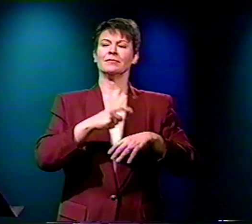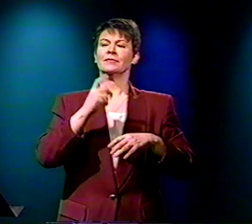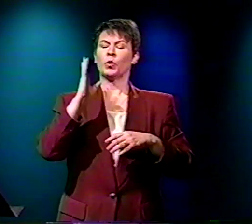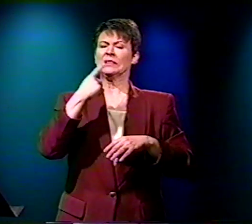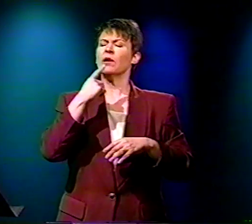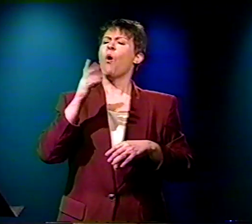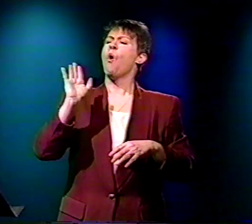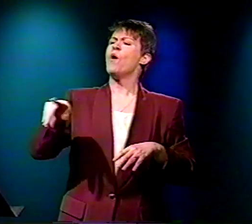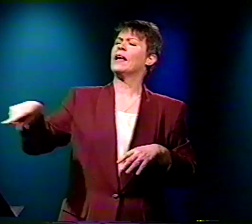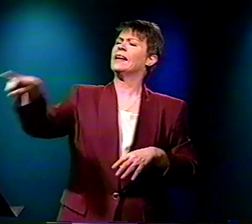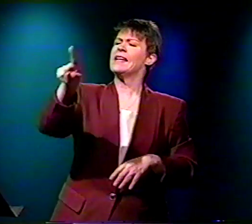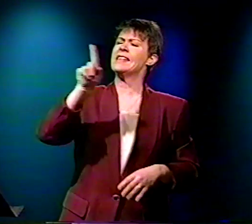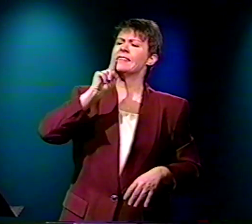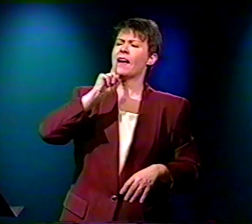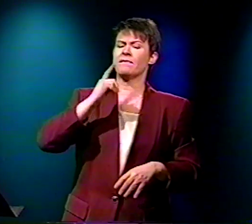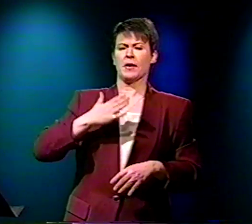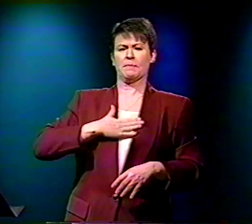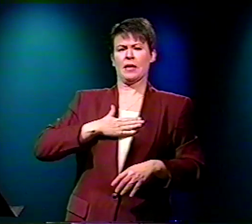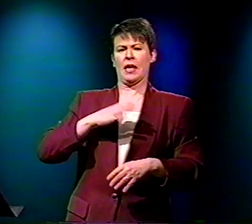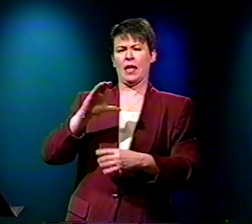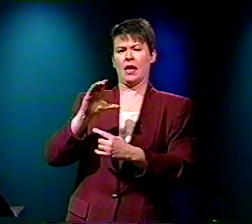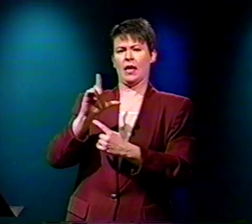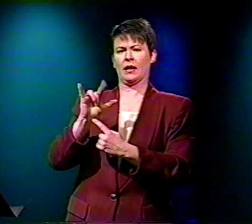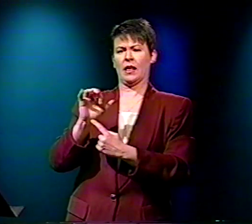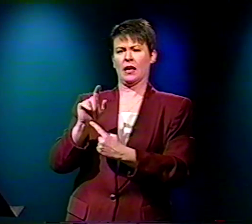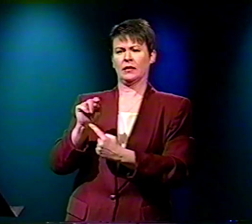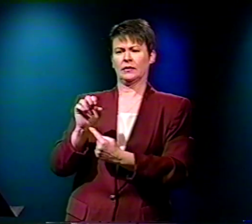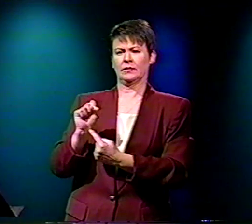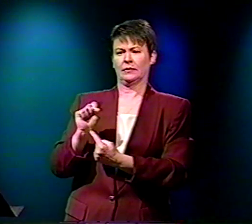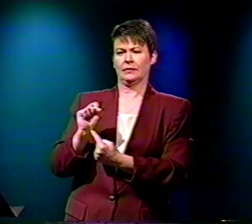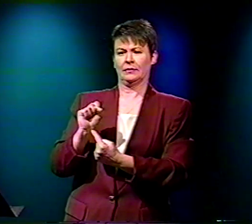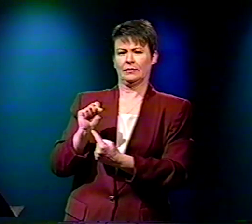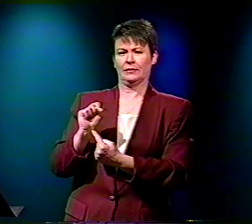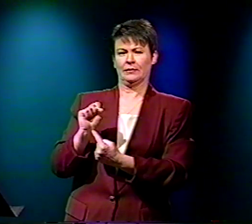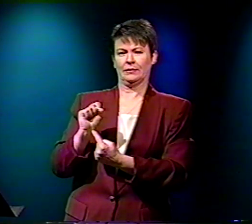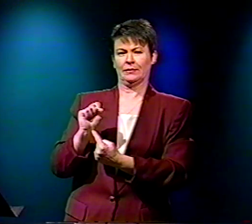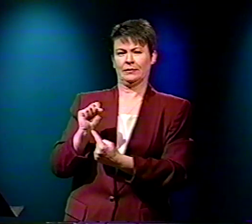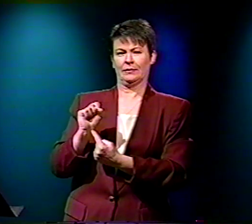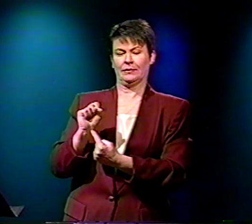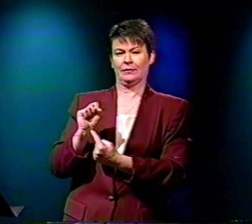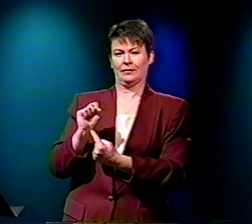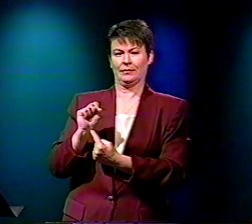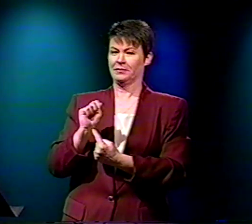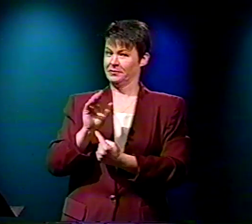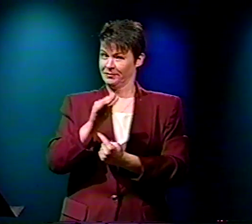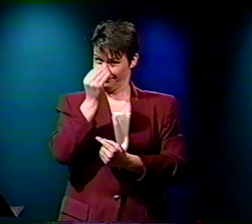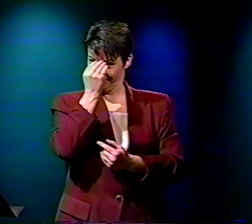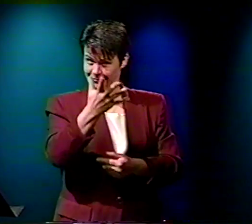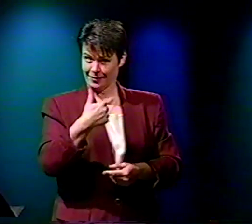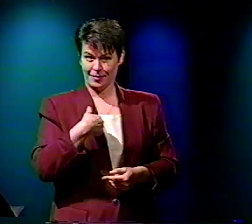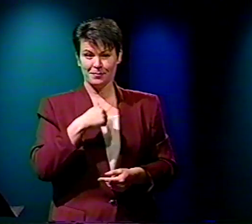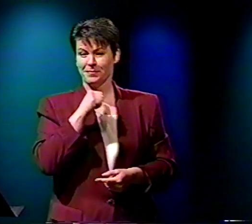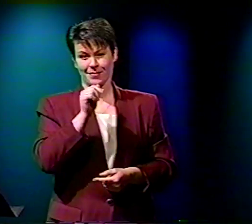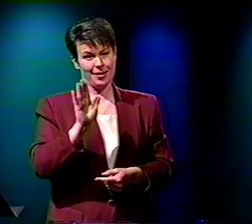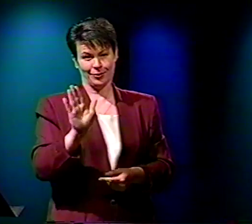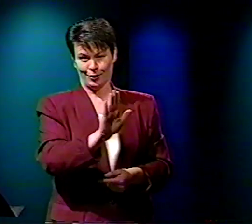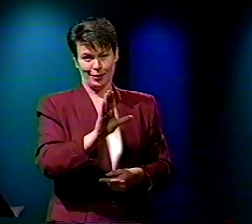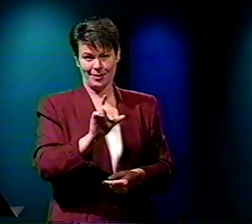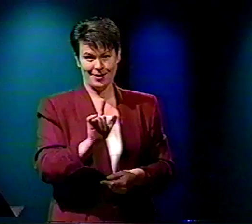Interpreters, many times, will say the phrase, you know, deaf people are my clients. Now, let me tell you, I